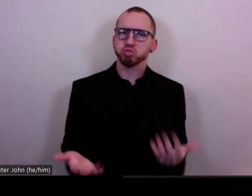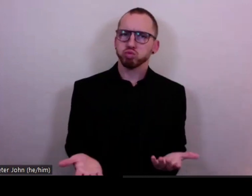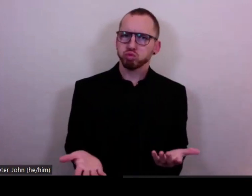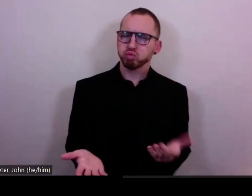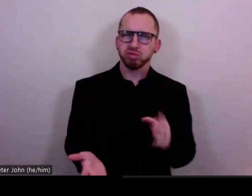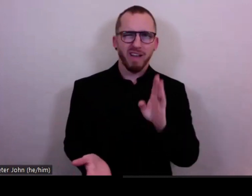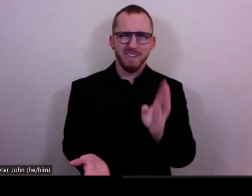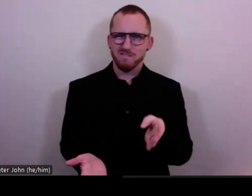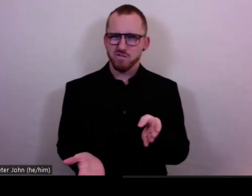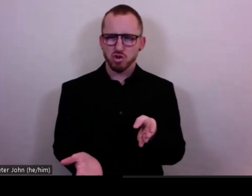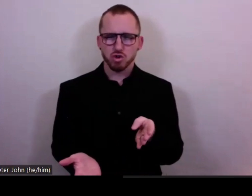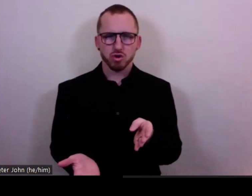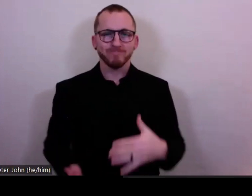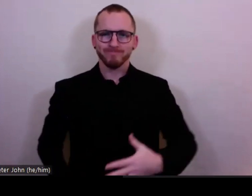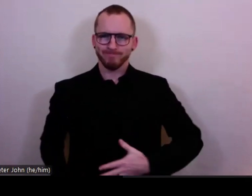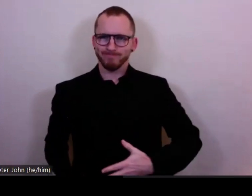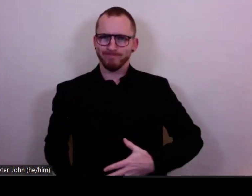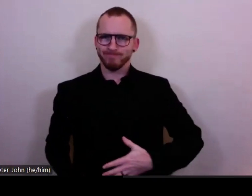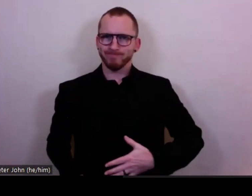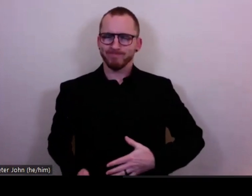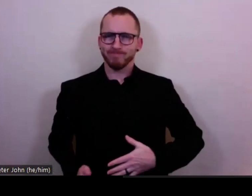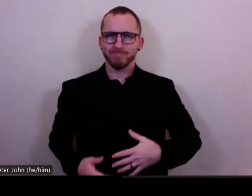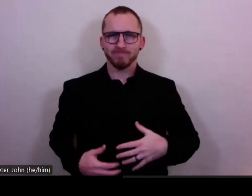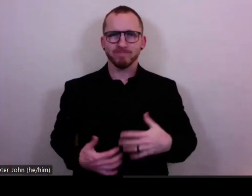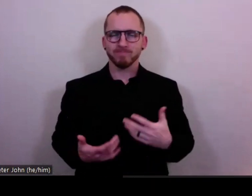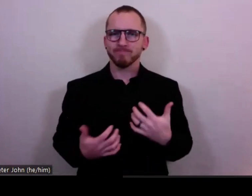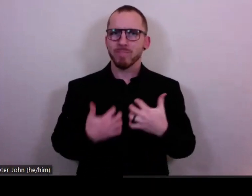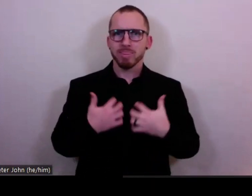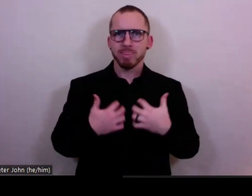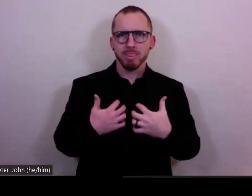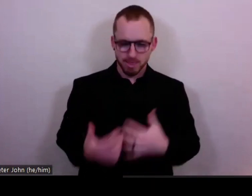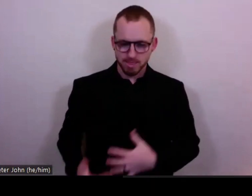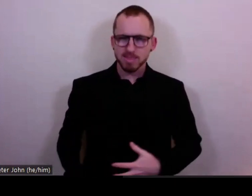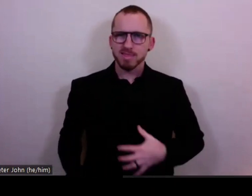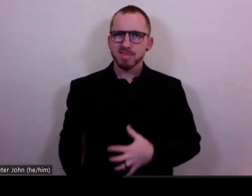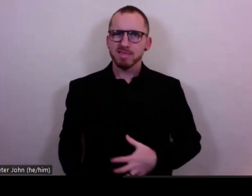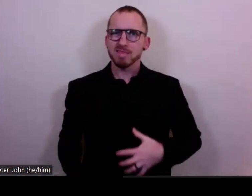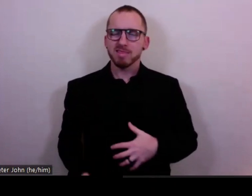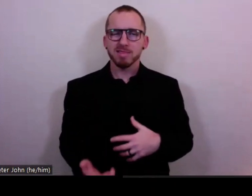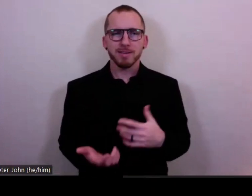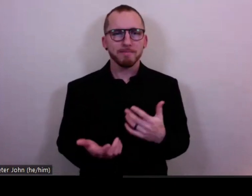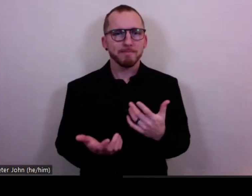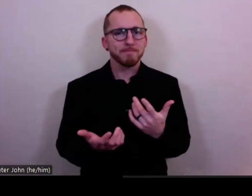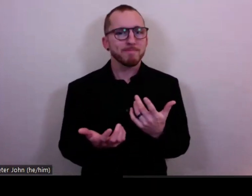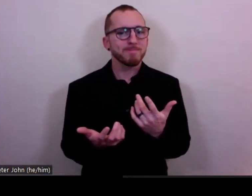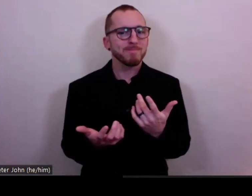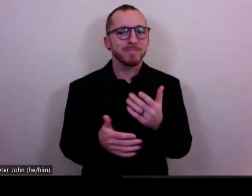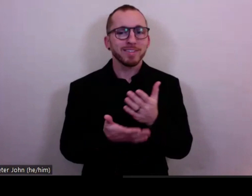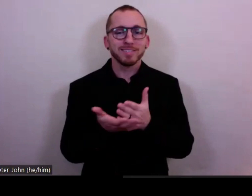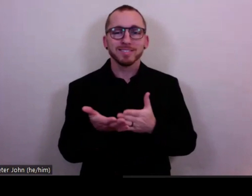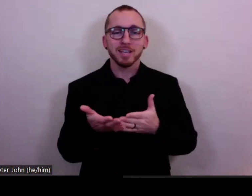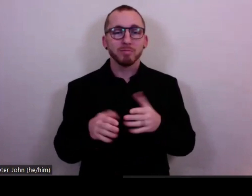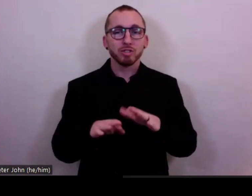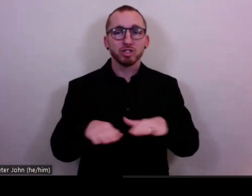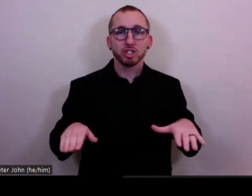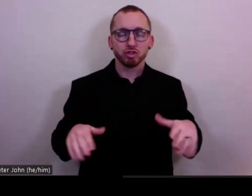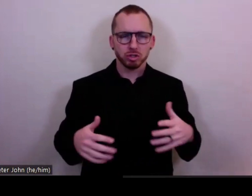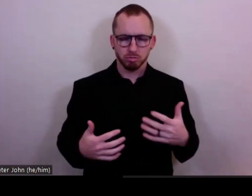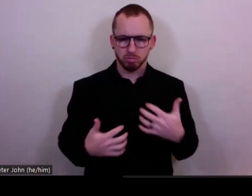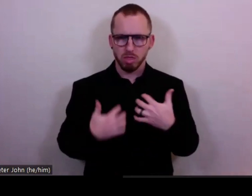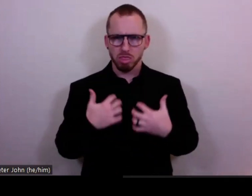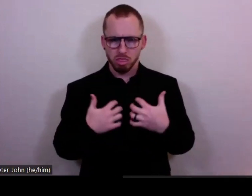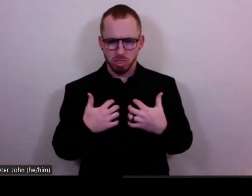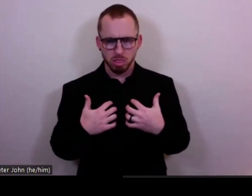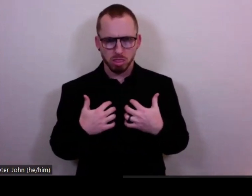Gastrointestinal distress. These are the little ones that they can't distinguish between whether they need to urinate or defecate. So